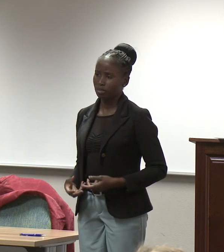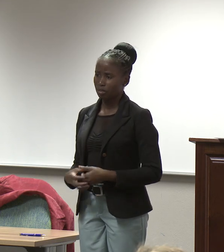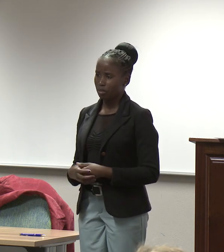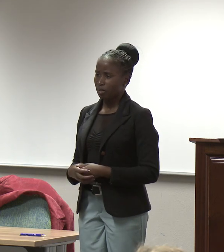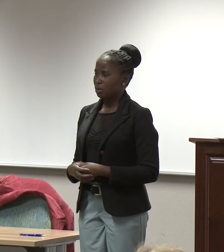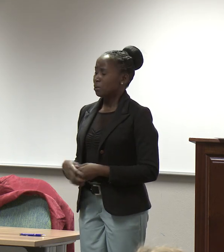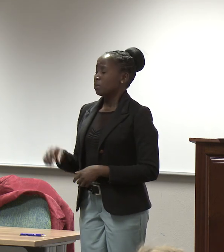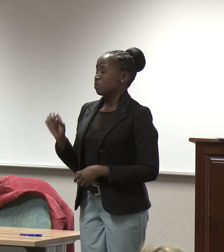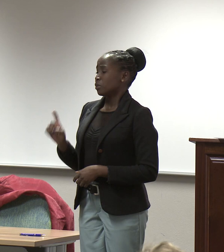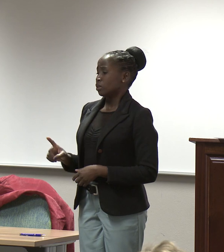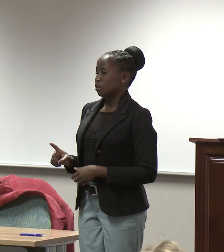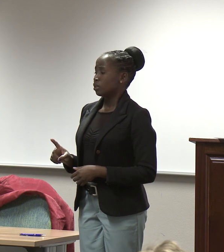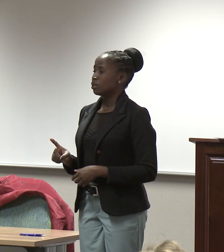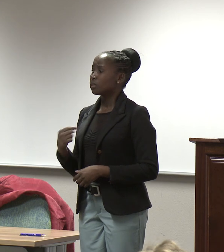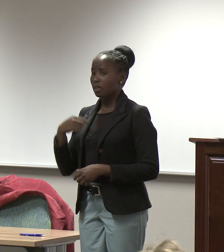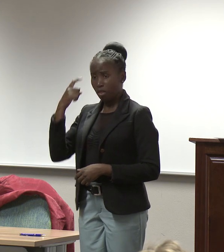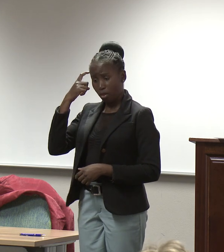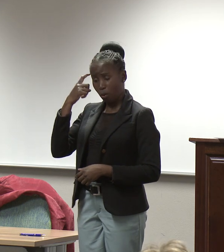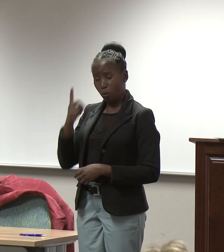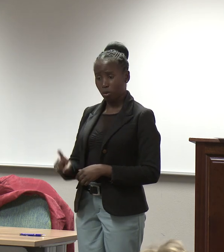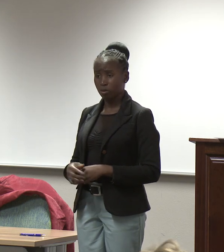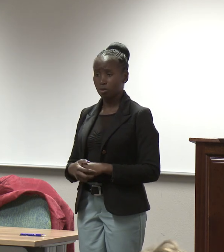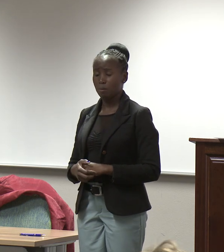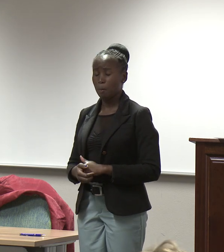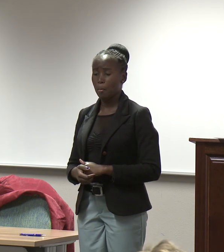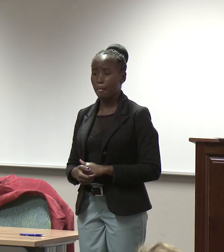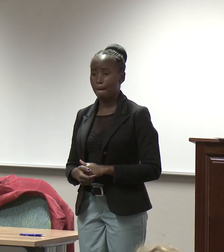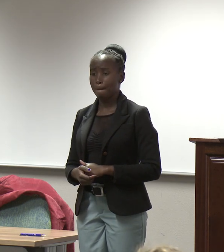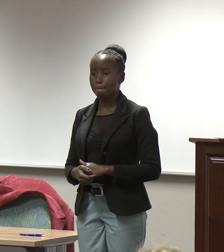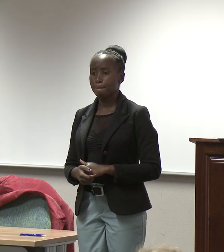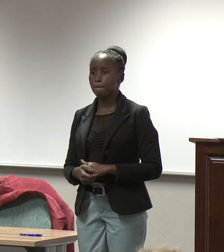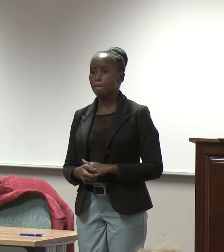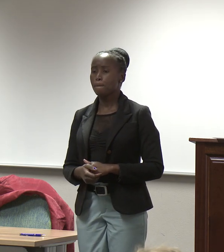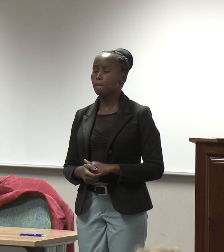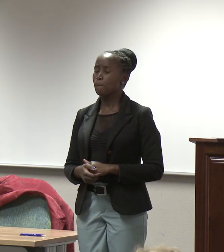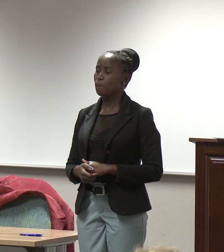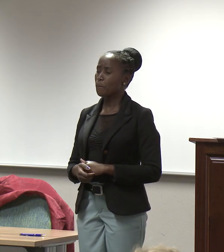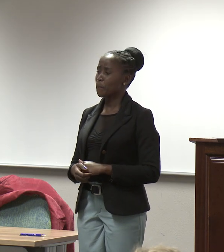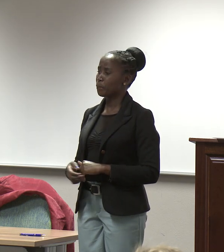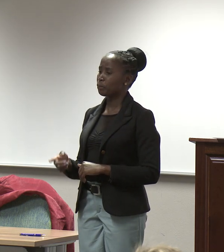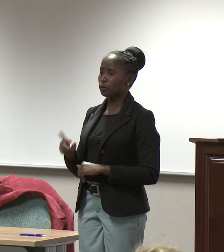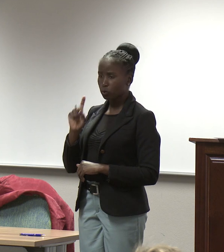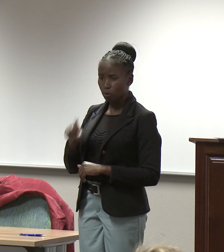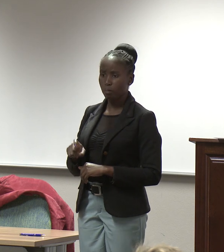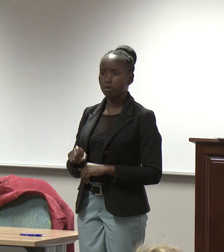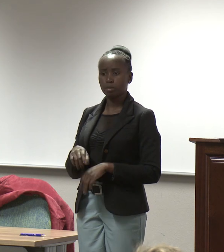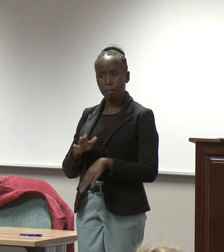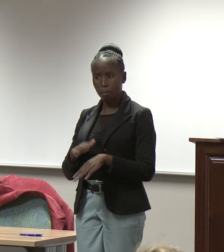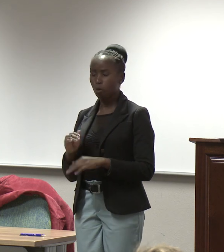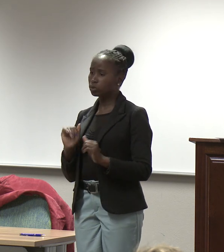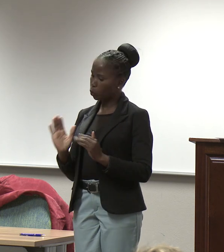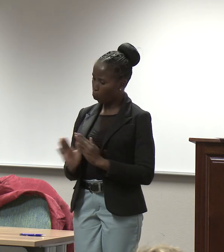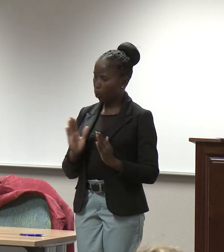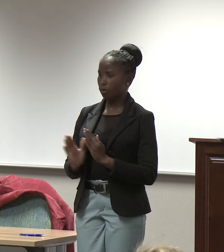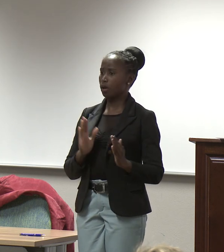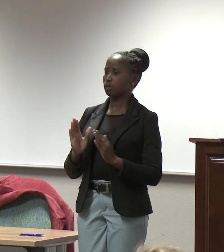that that you have to do more and to organize in an organized way to